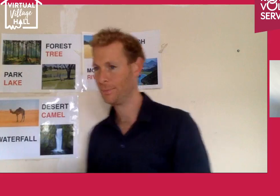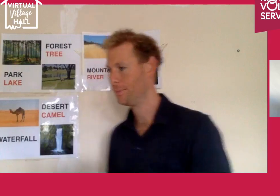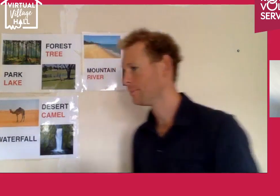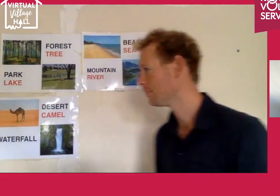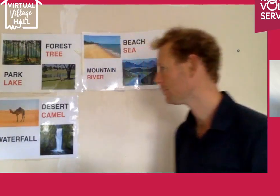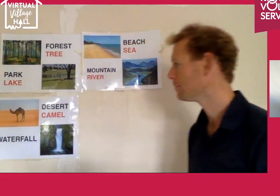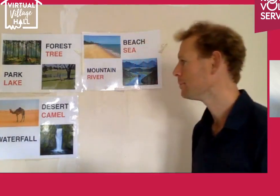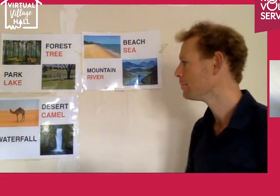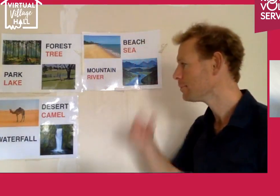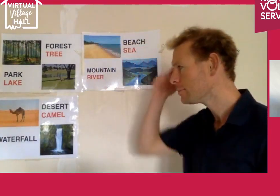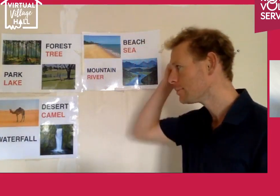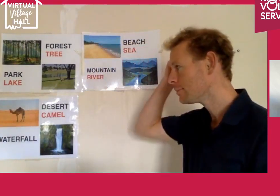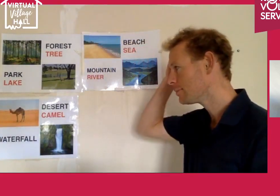more.